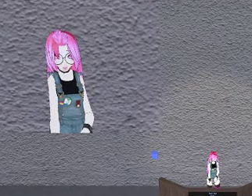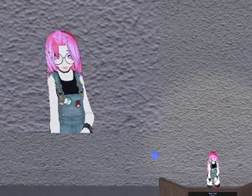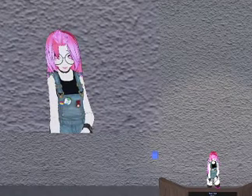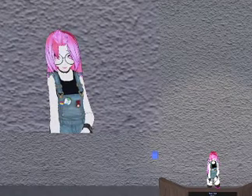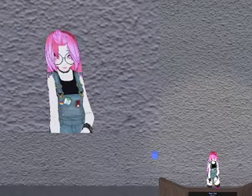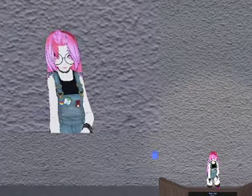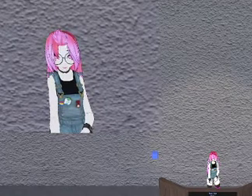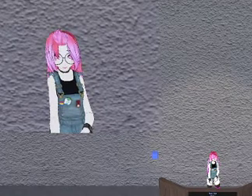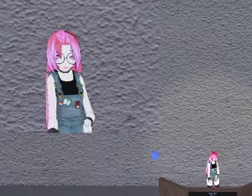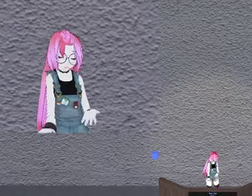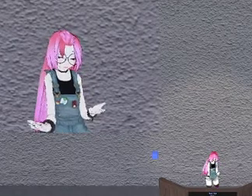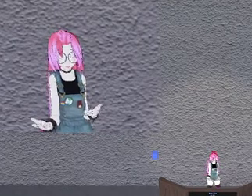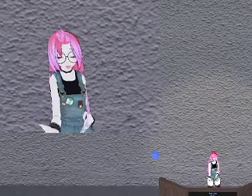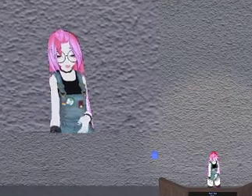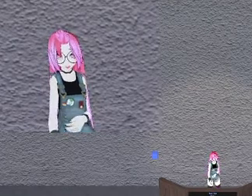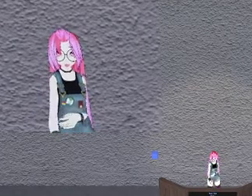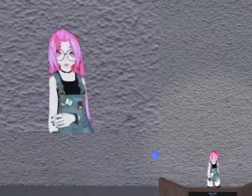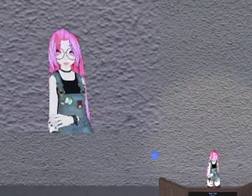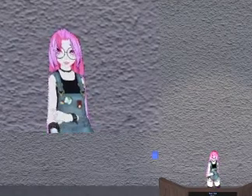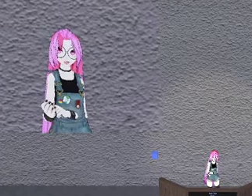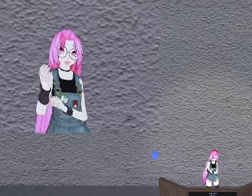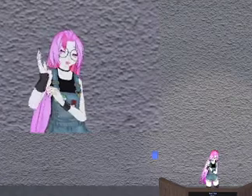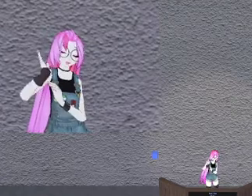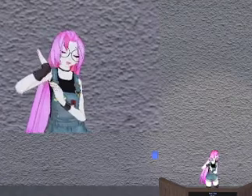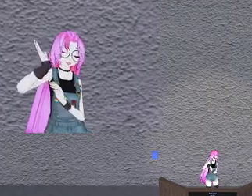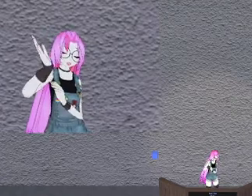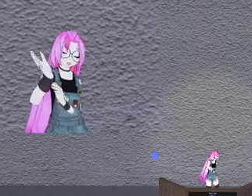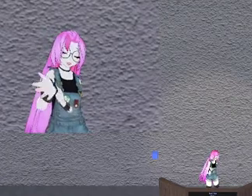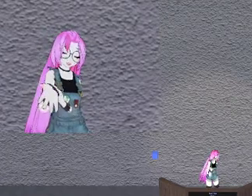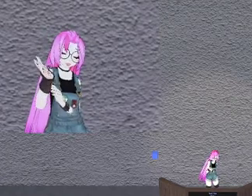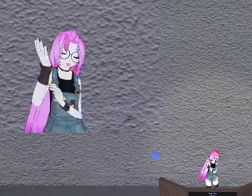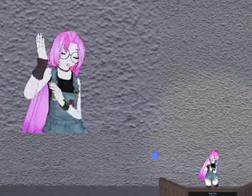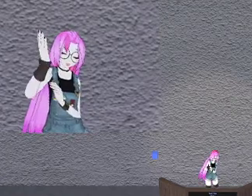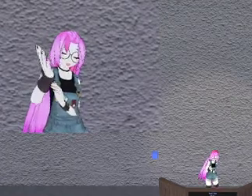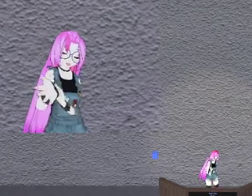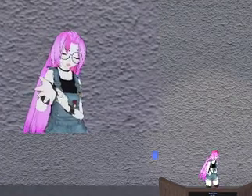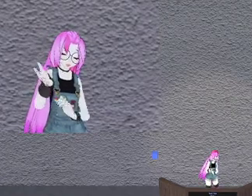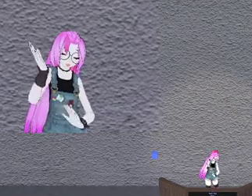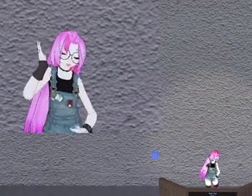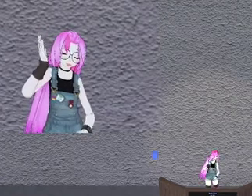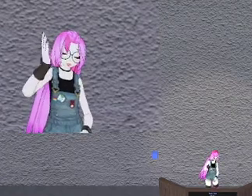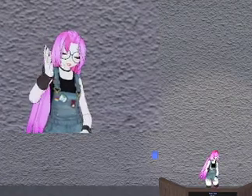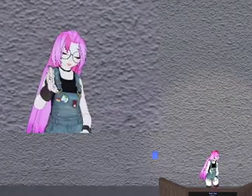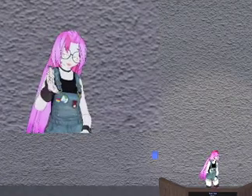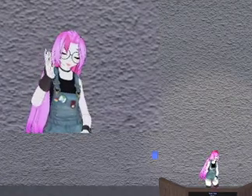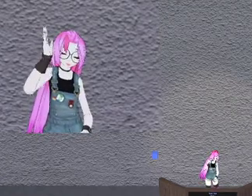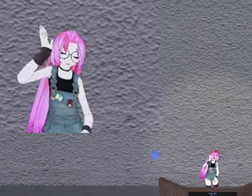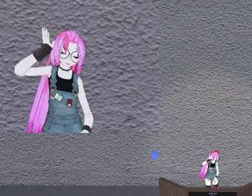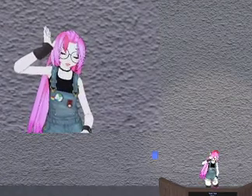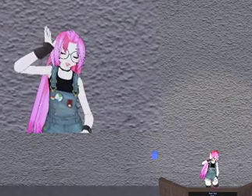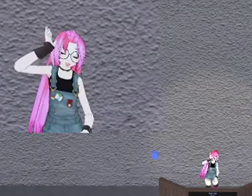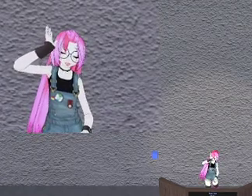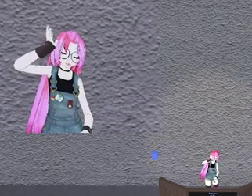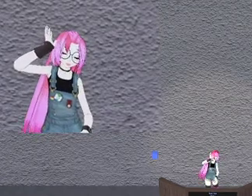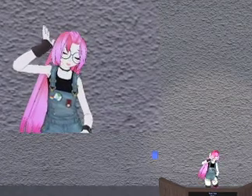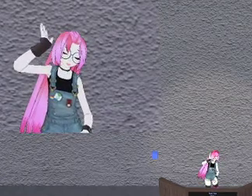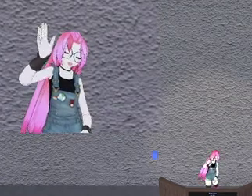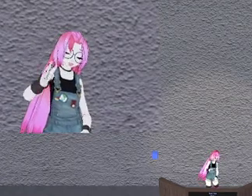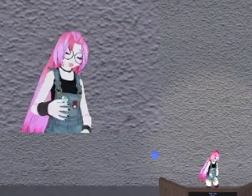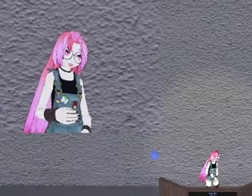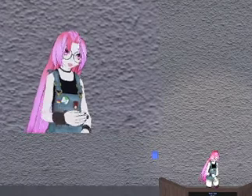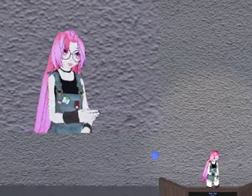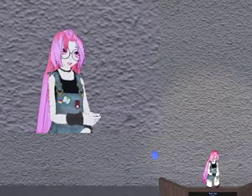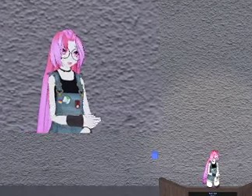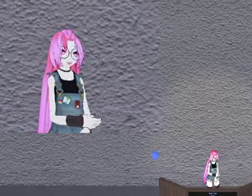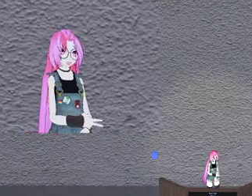what it was. But yeah, that's pretty much, you're going to mostly use will or future, um,